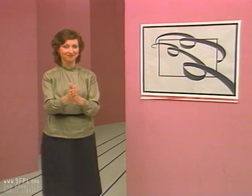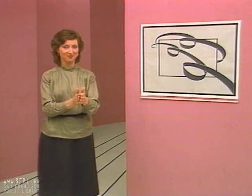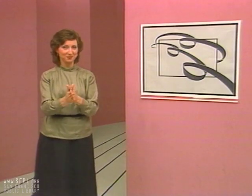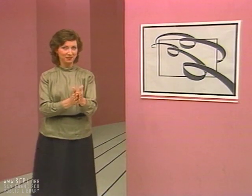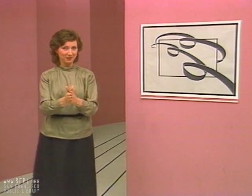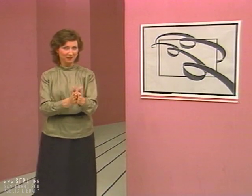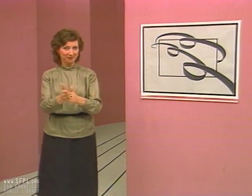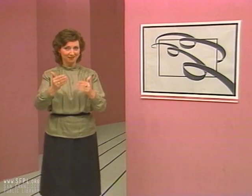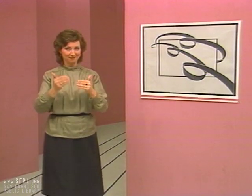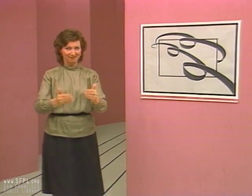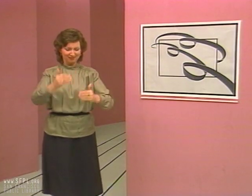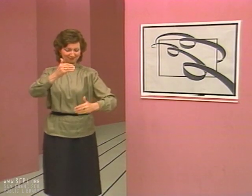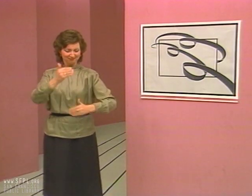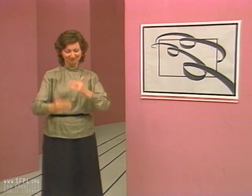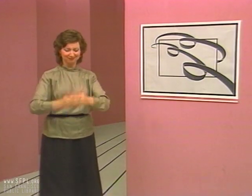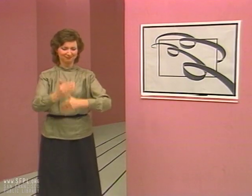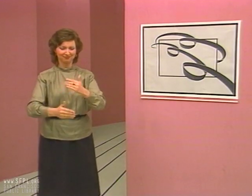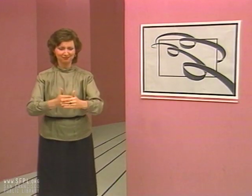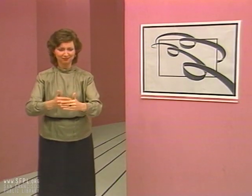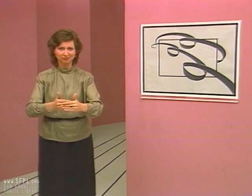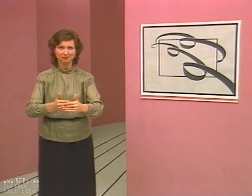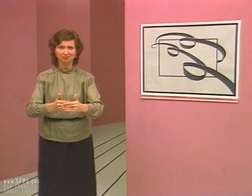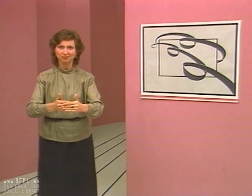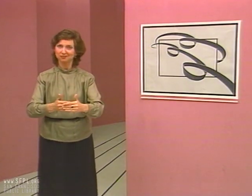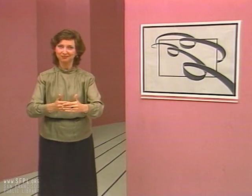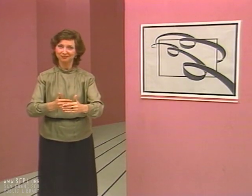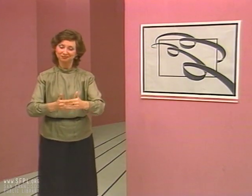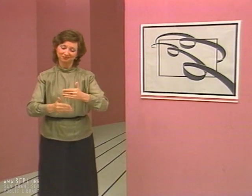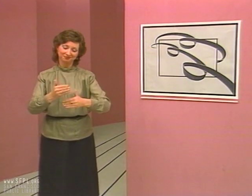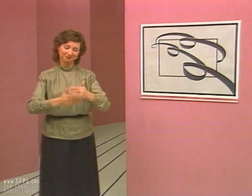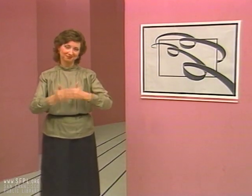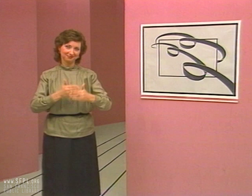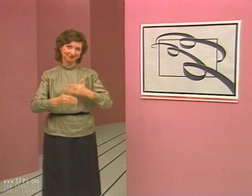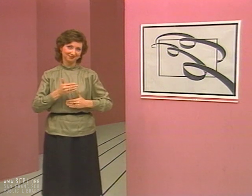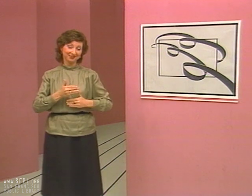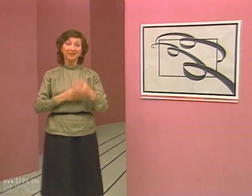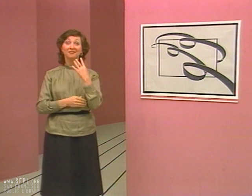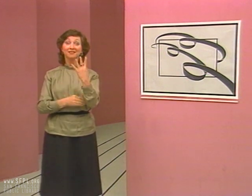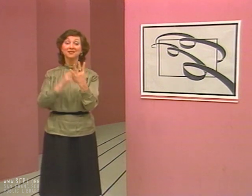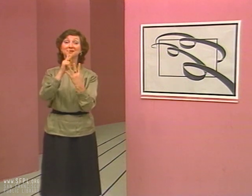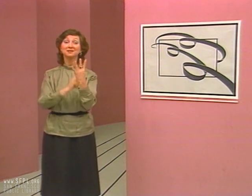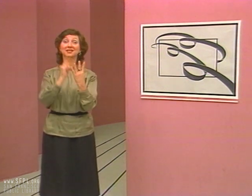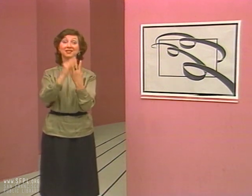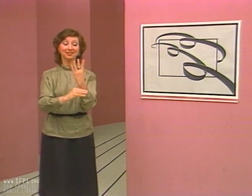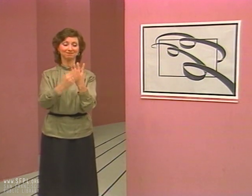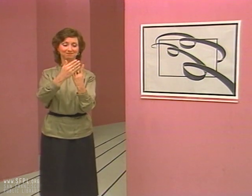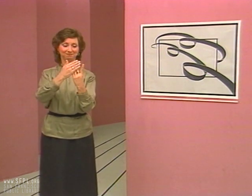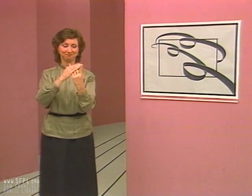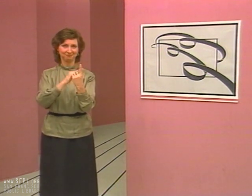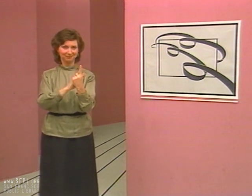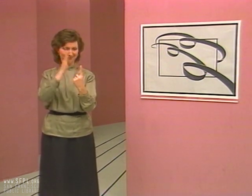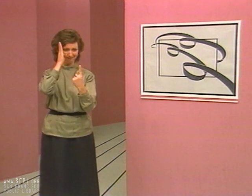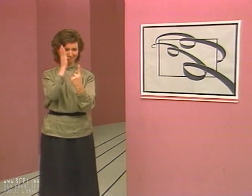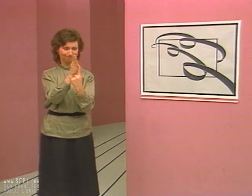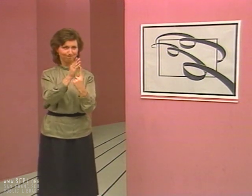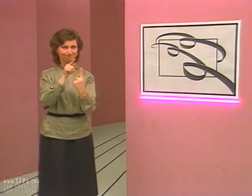But before we move on, let me tell you what we'll be exploring in this first program, Deaf